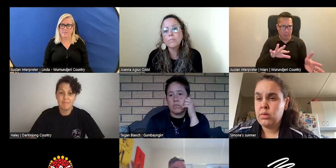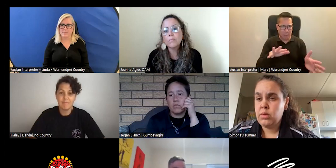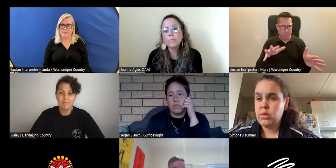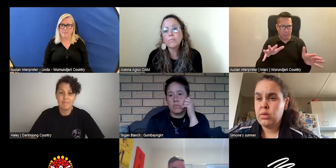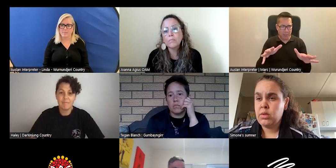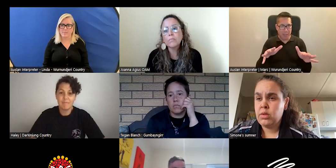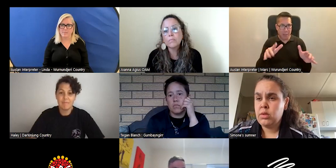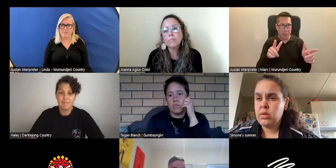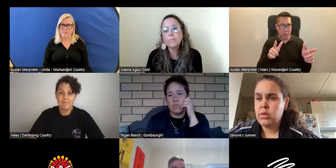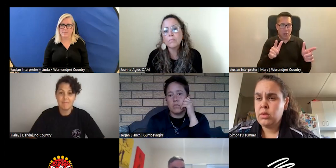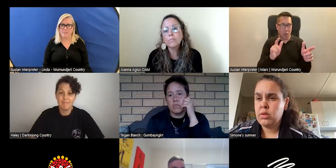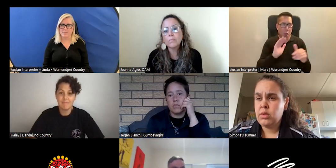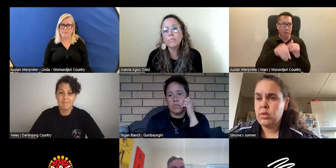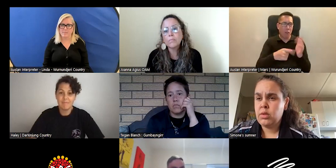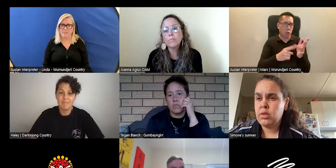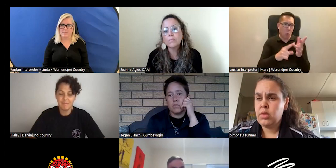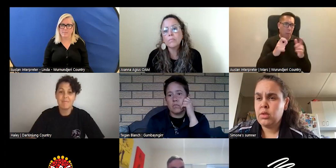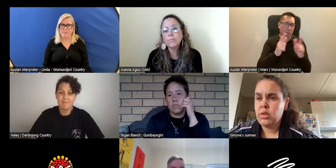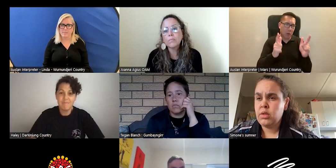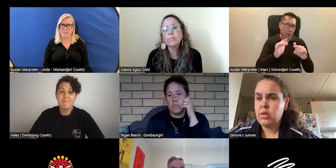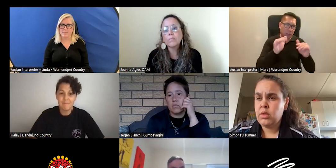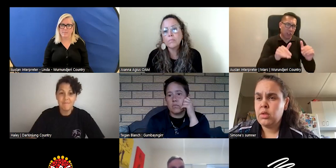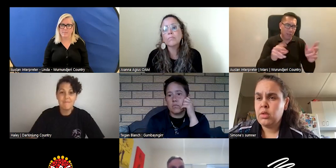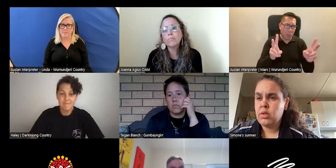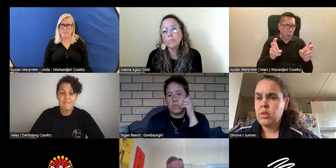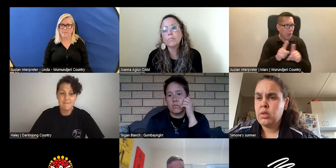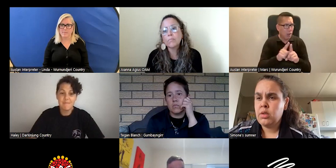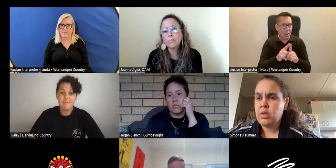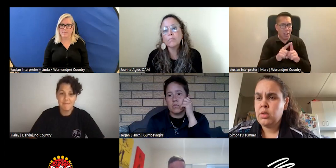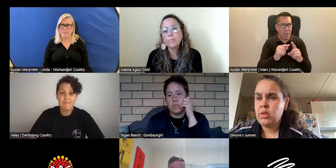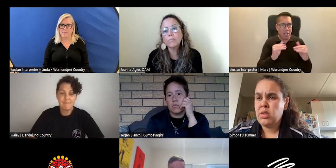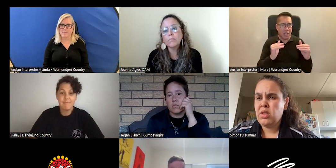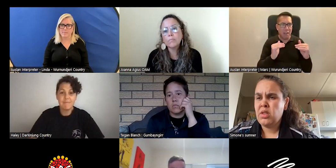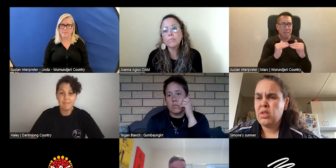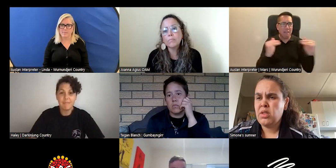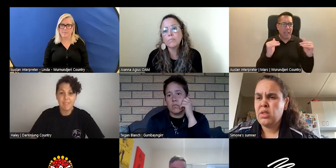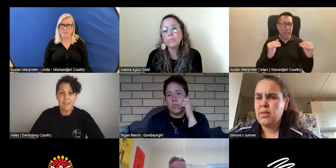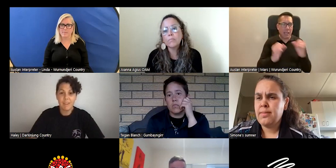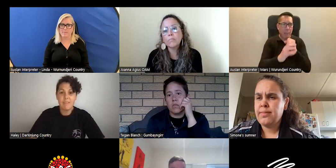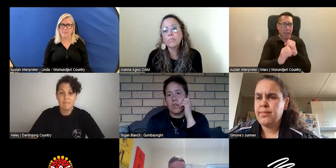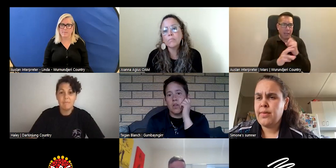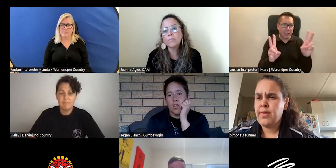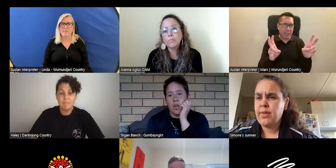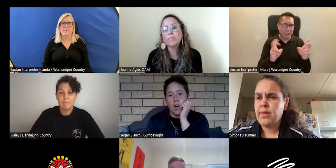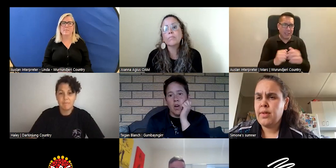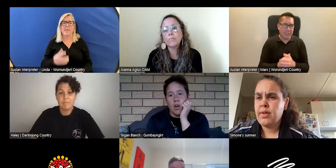over the top, which is what they call fear campaigning.